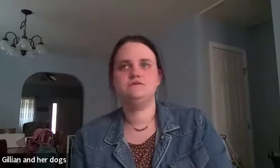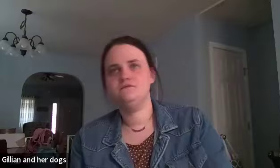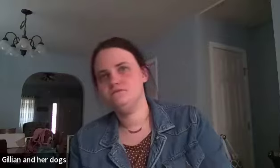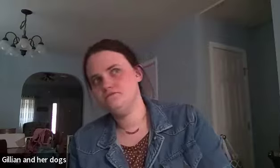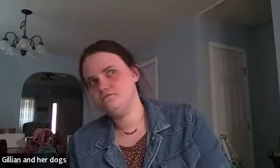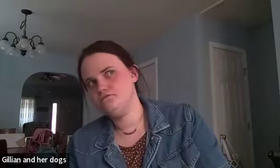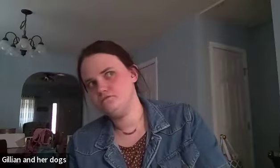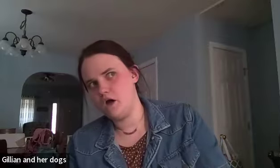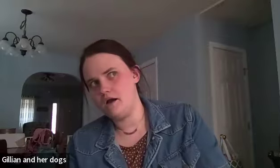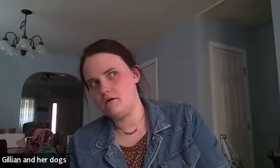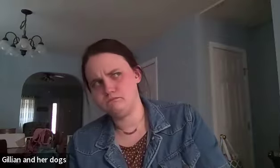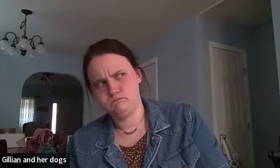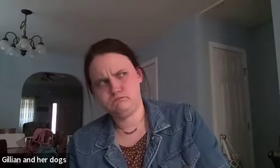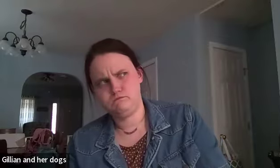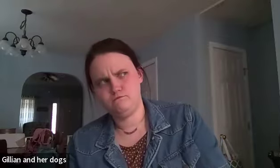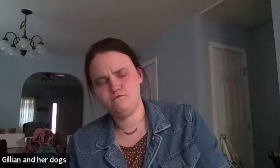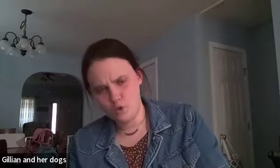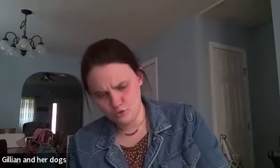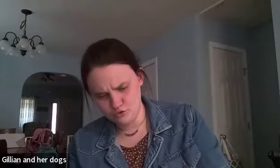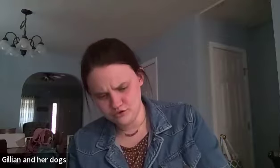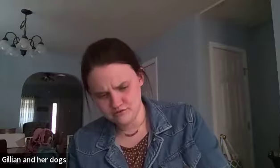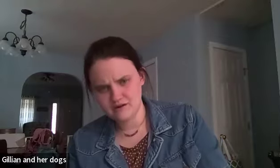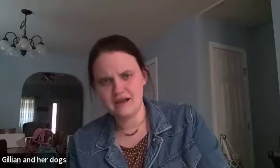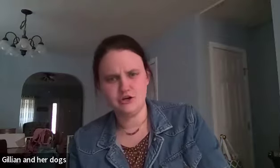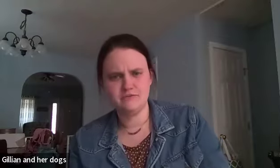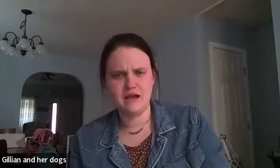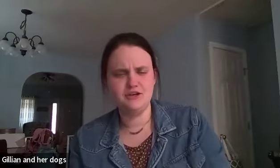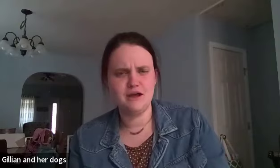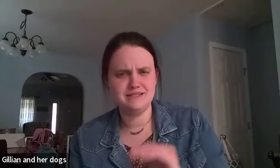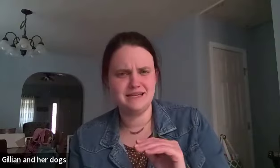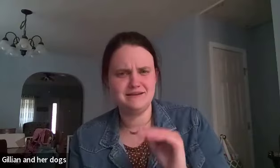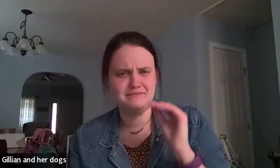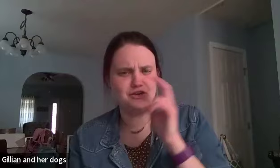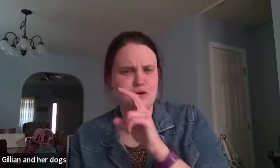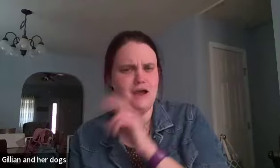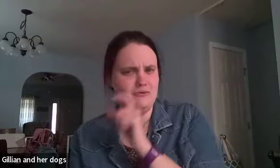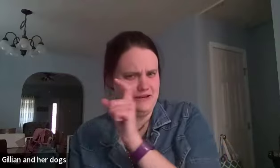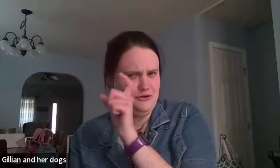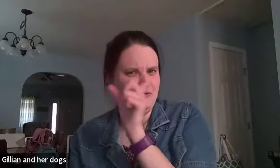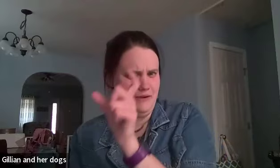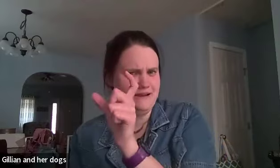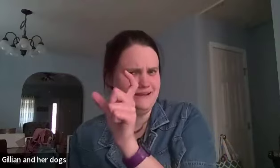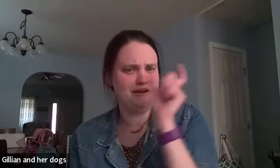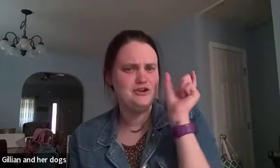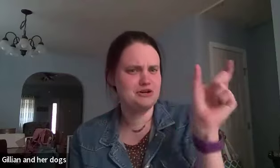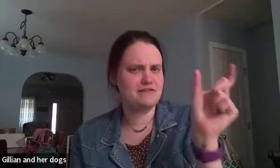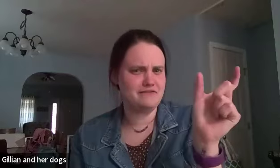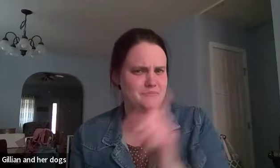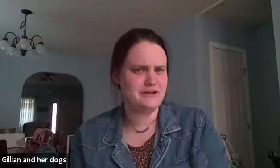the fo- foals. I knew how to say it. I knew how to write it. Could not think of how to pronounce